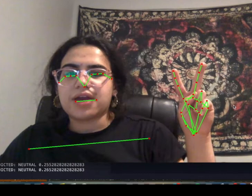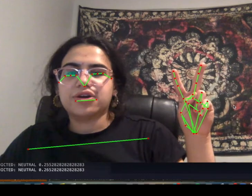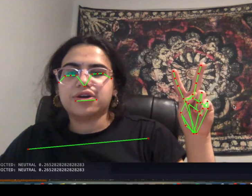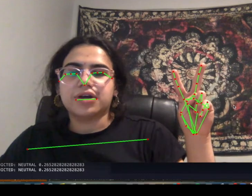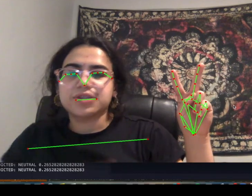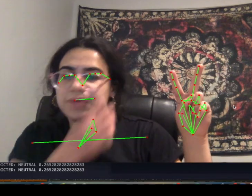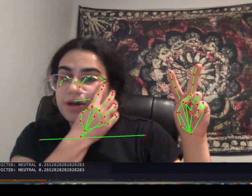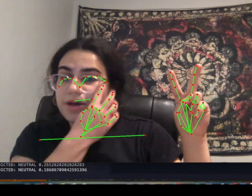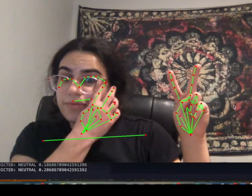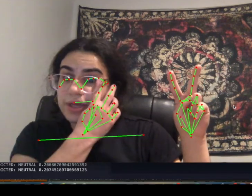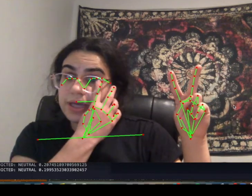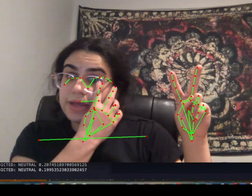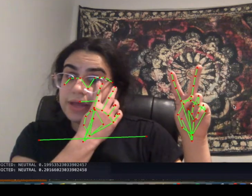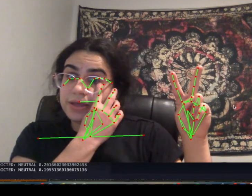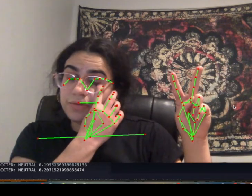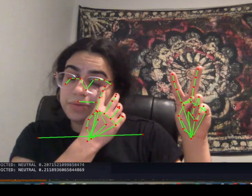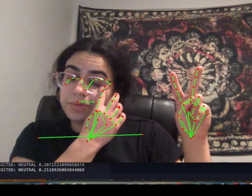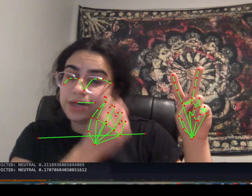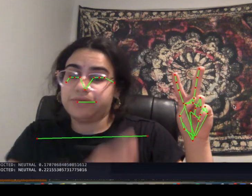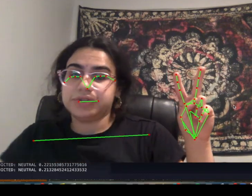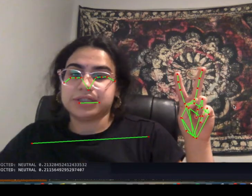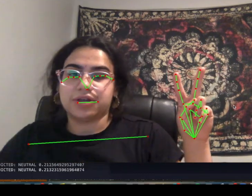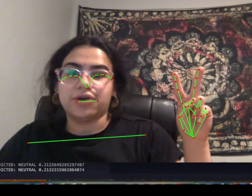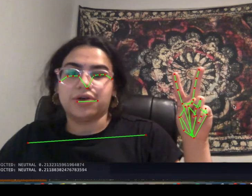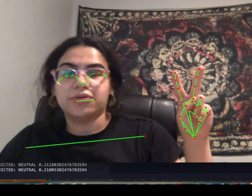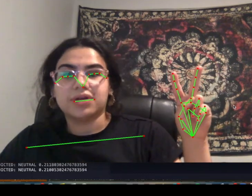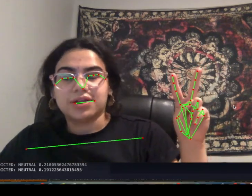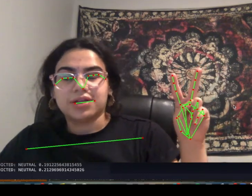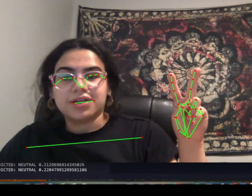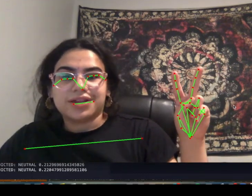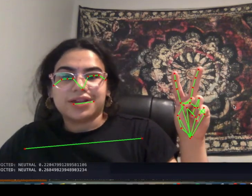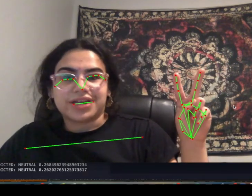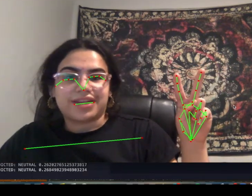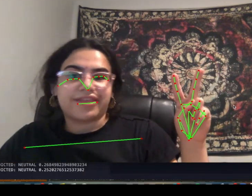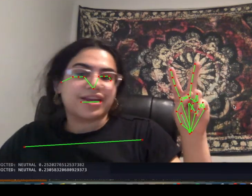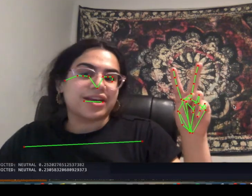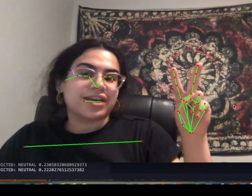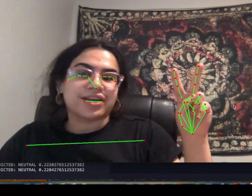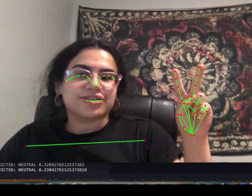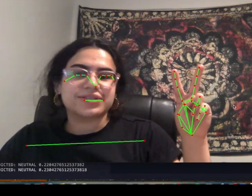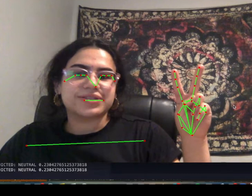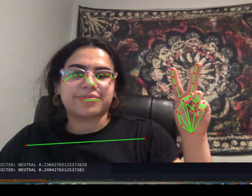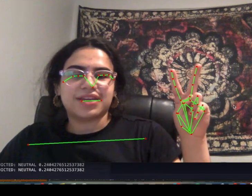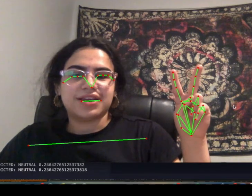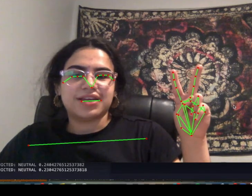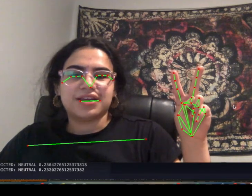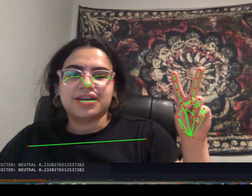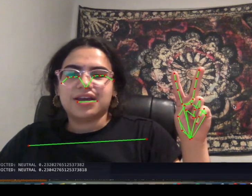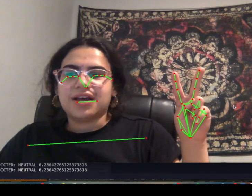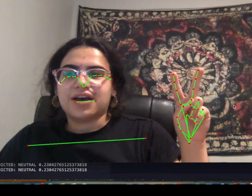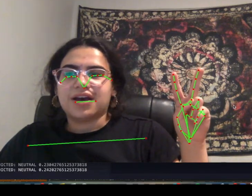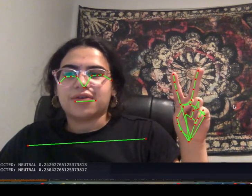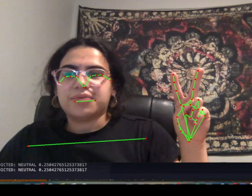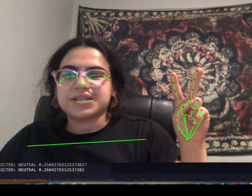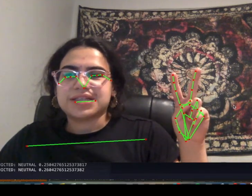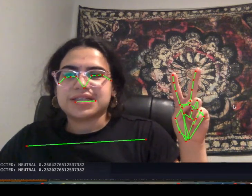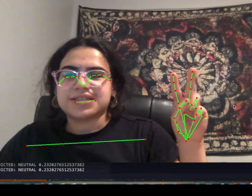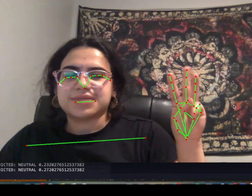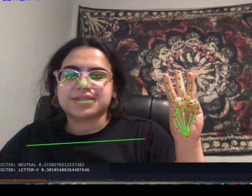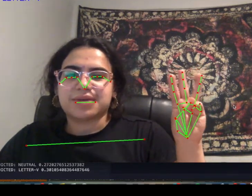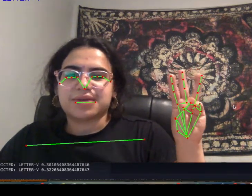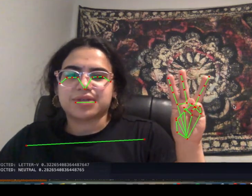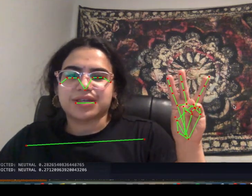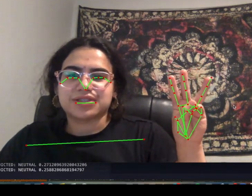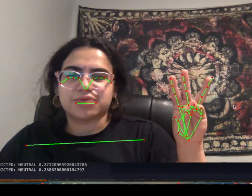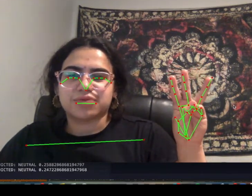It could also be help. Like I think it would be helpful to know, like thinking or something, because it seems like